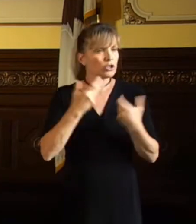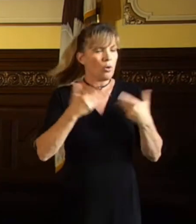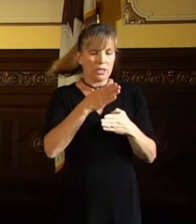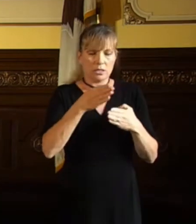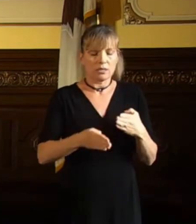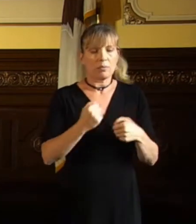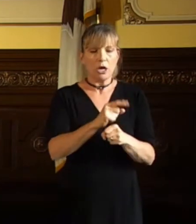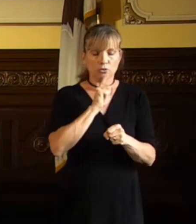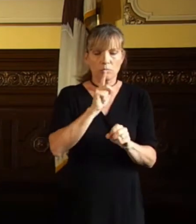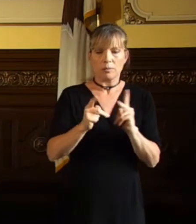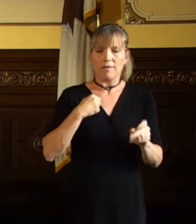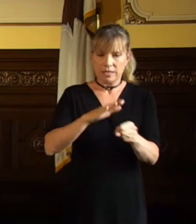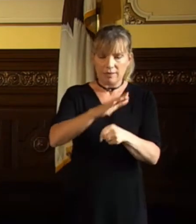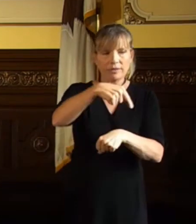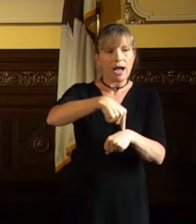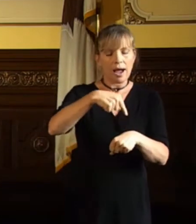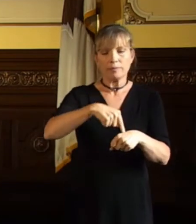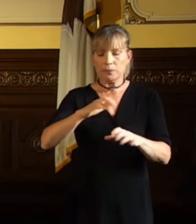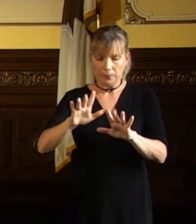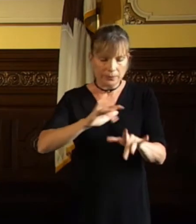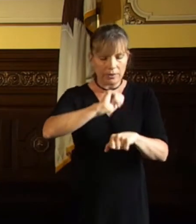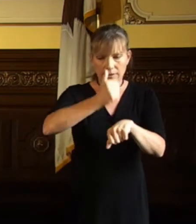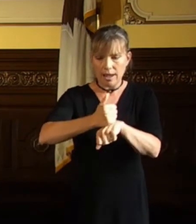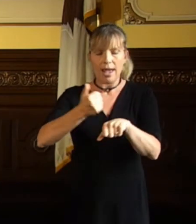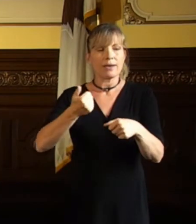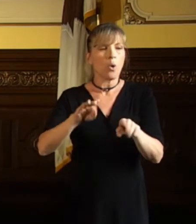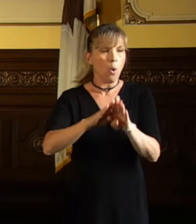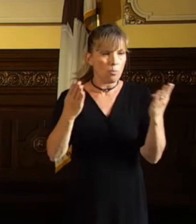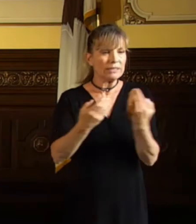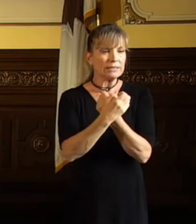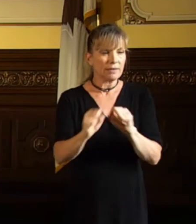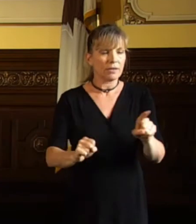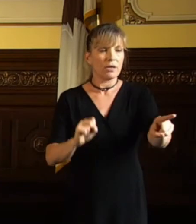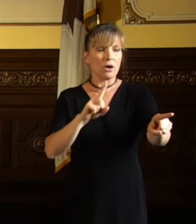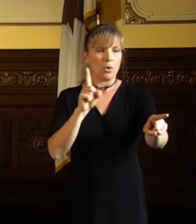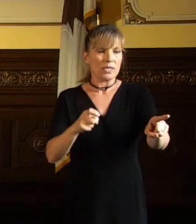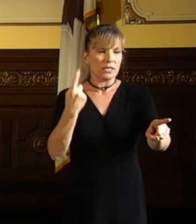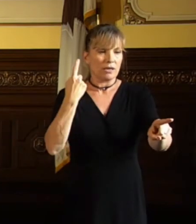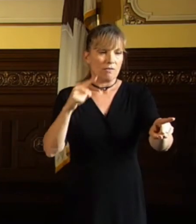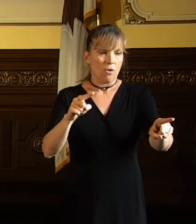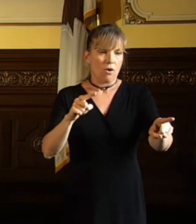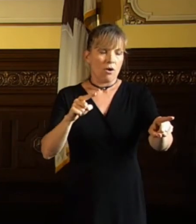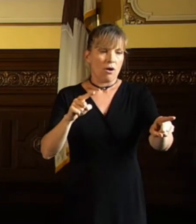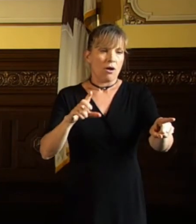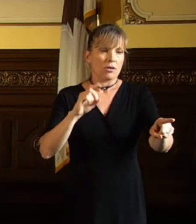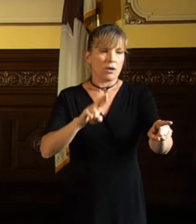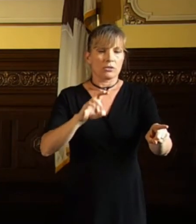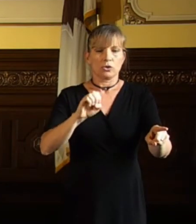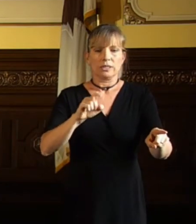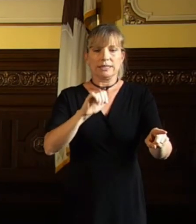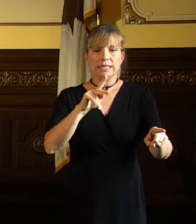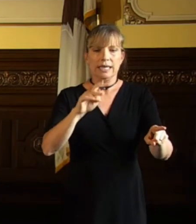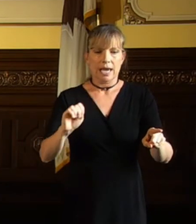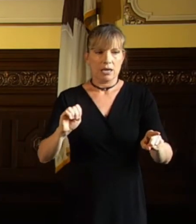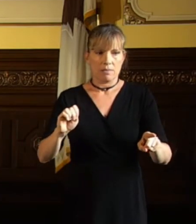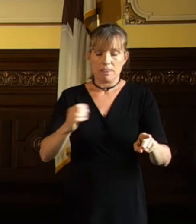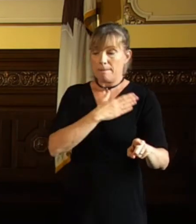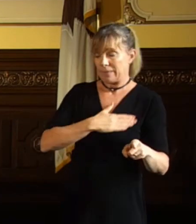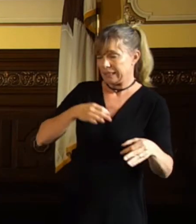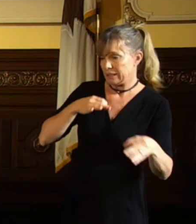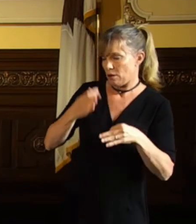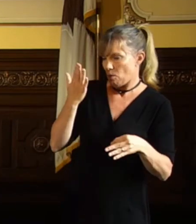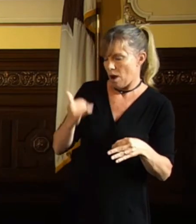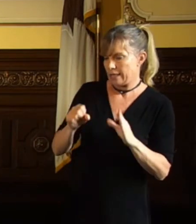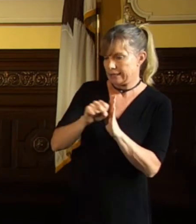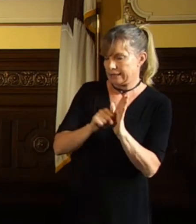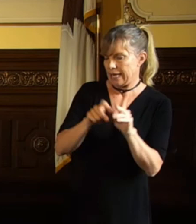have enough time, we hope, to open safely. Question for Dr. Ezike. Please explain